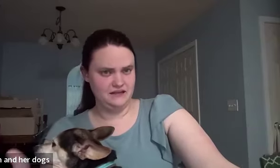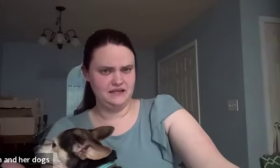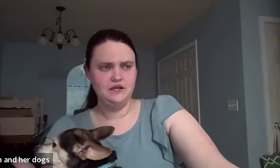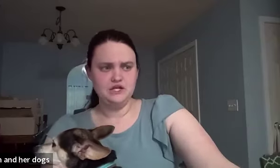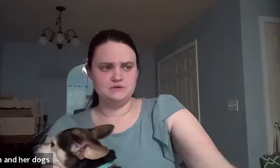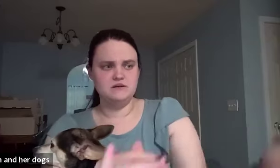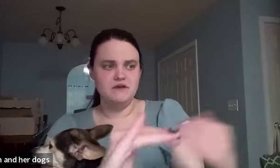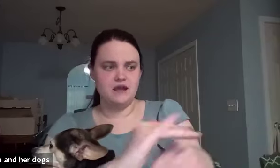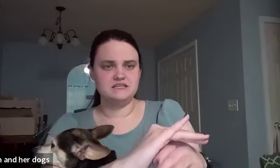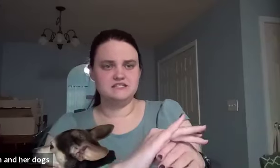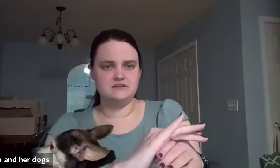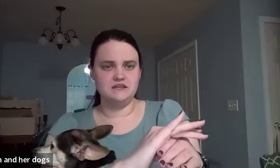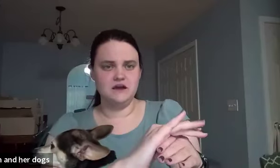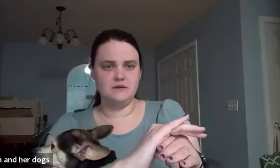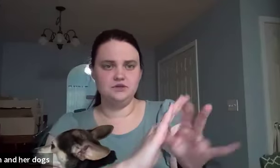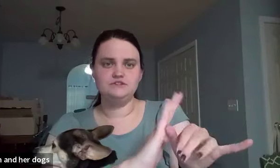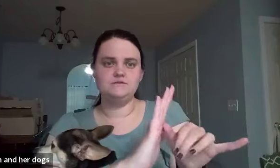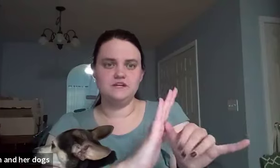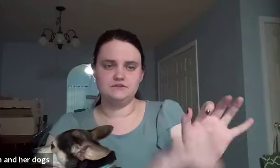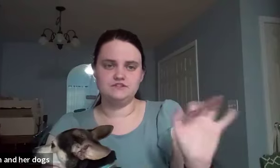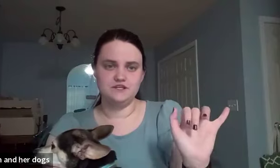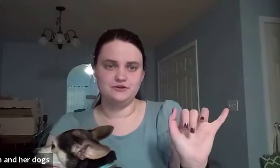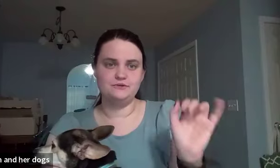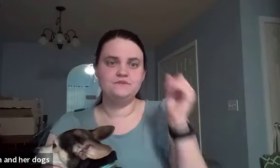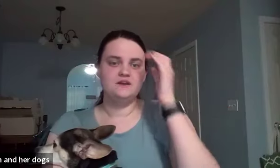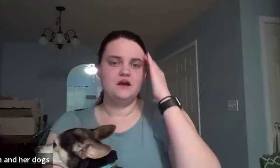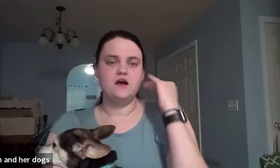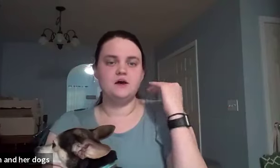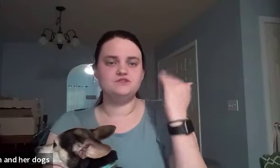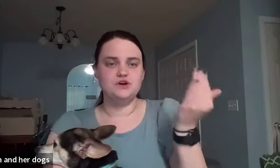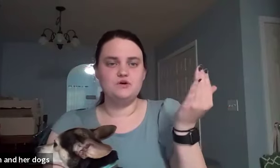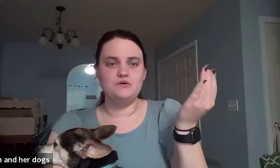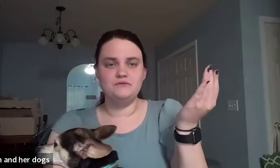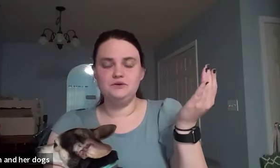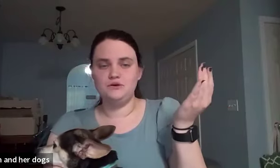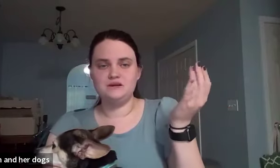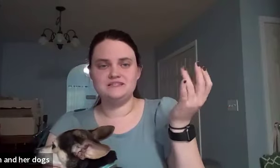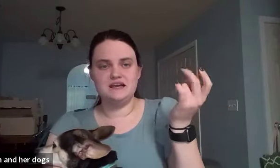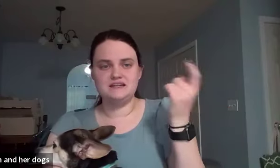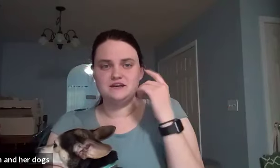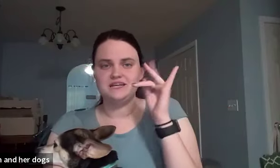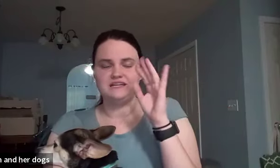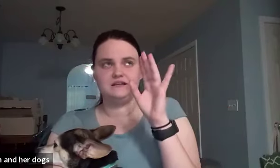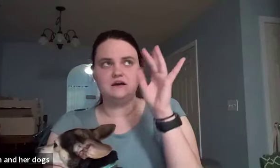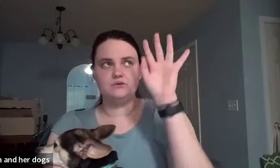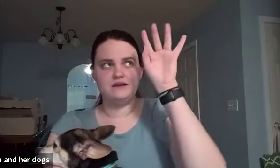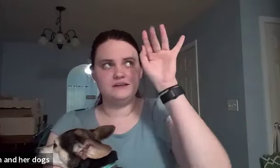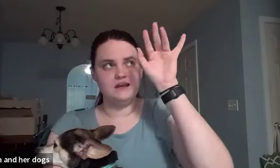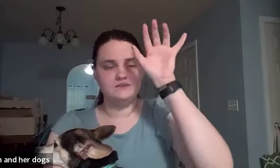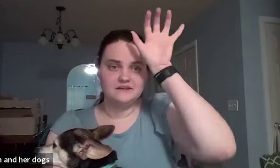added, and you still have access to the YouTube videos too. So you can always like, because I know Miss Katie will add like kind of a